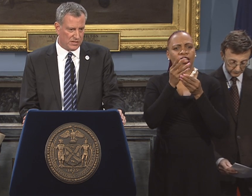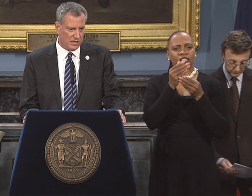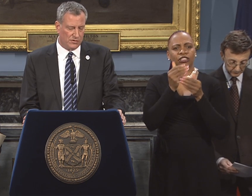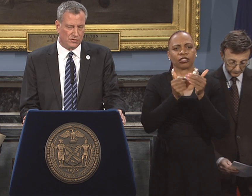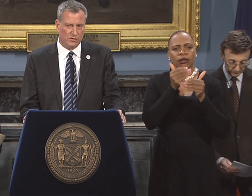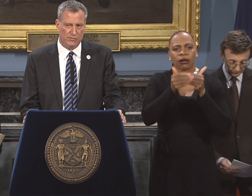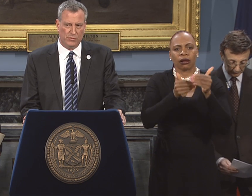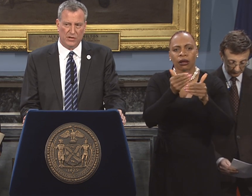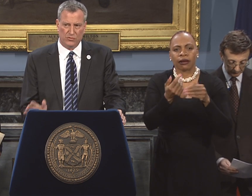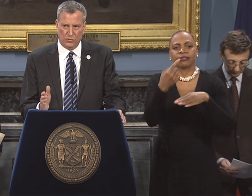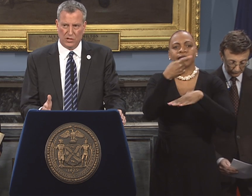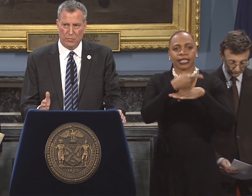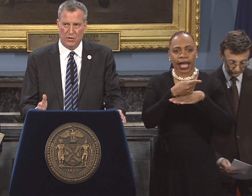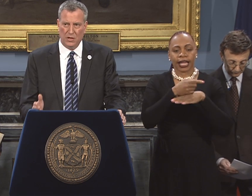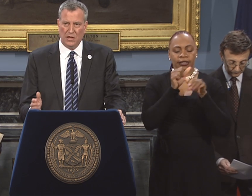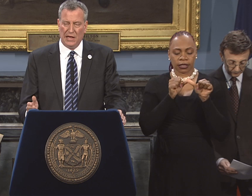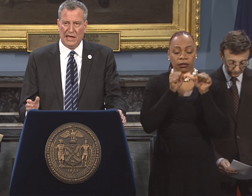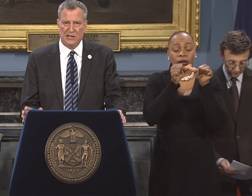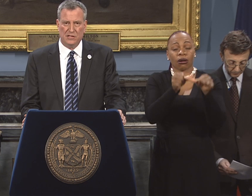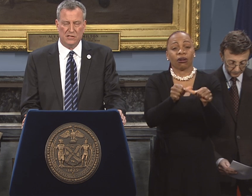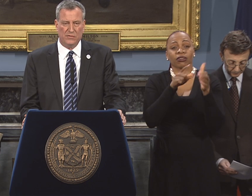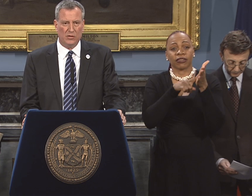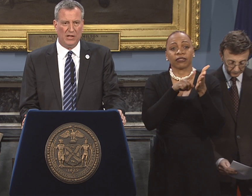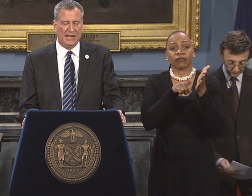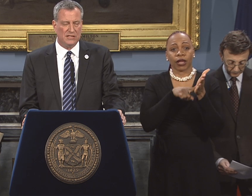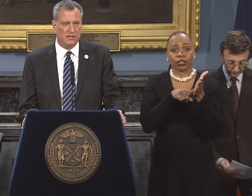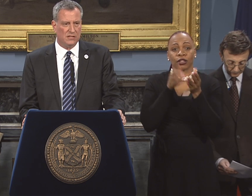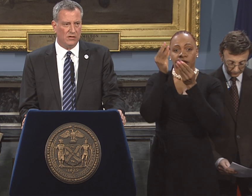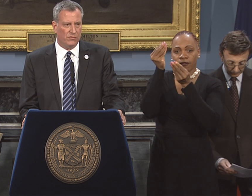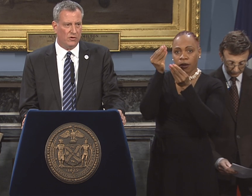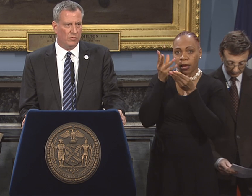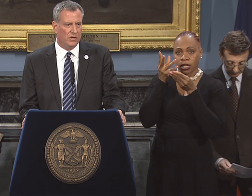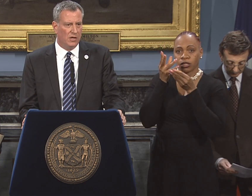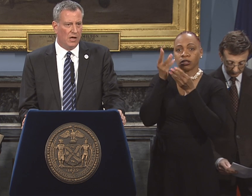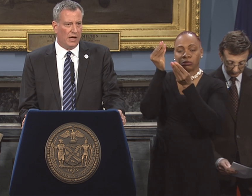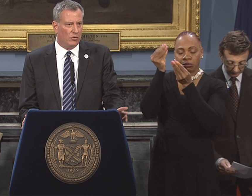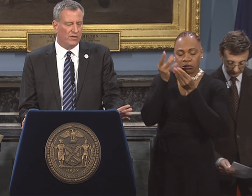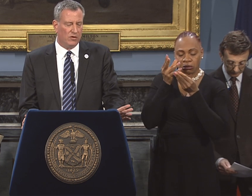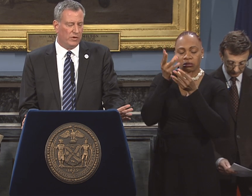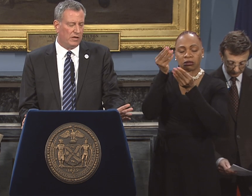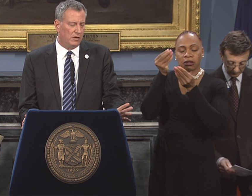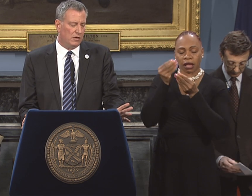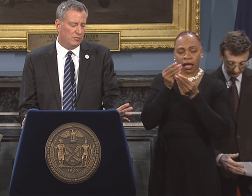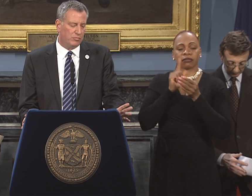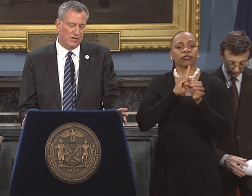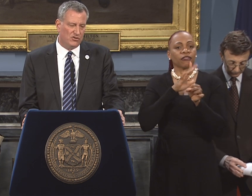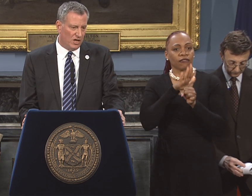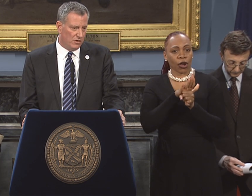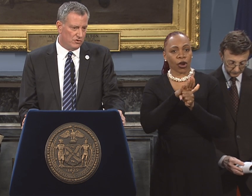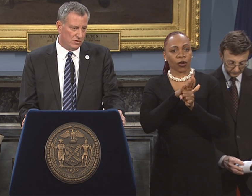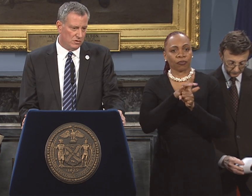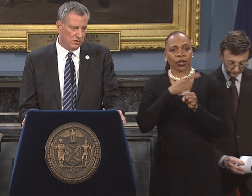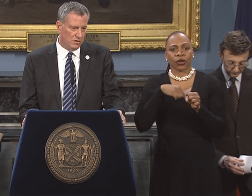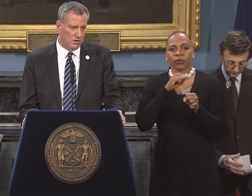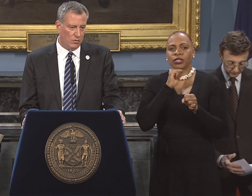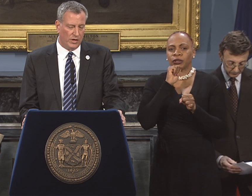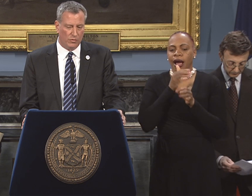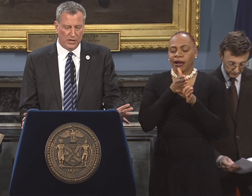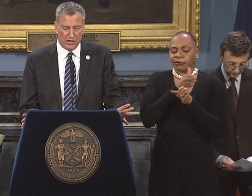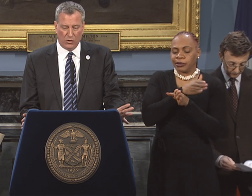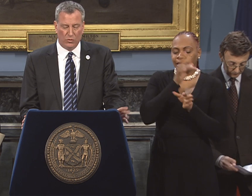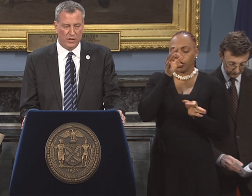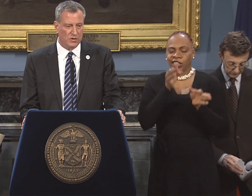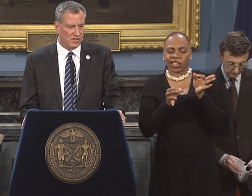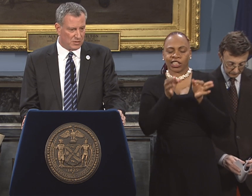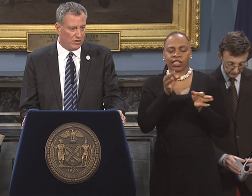ongoing investigation. So information will come as is available, as is confirmed. I don't think we prejudge.